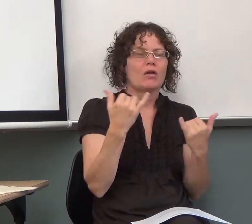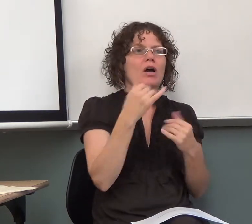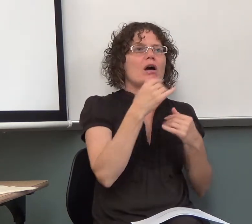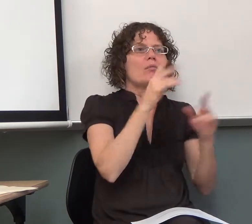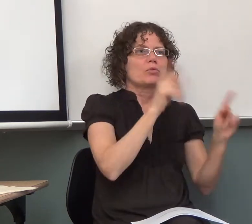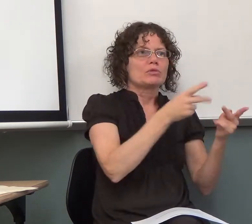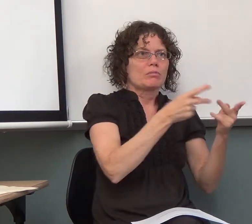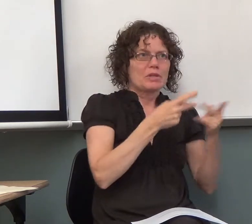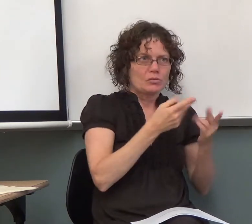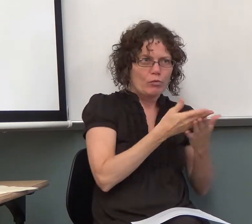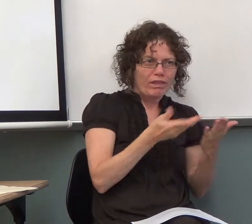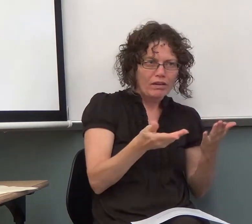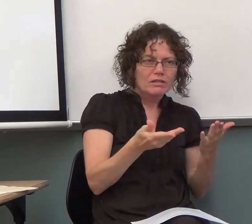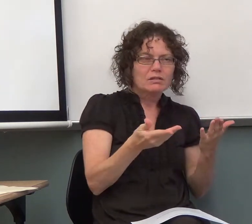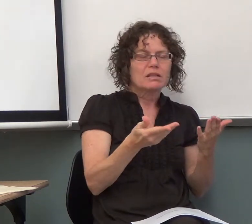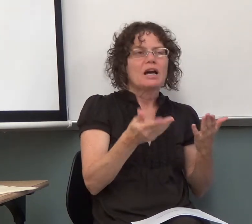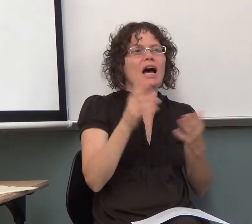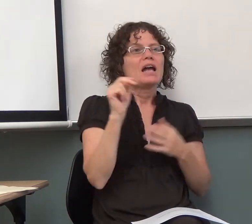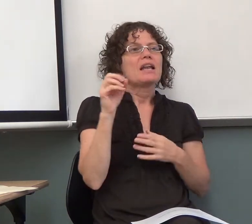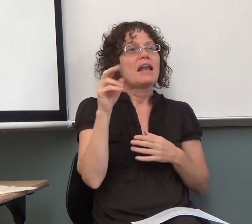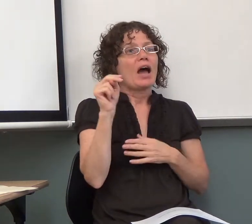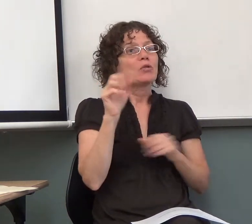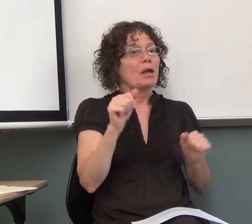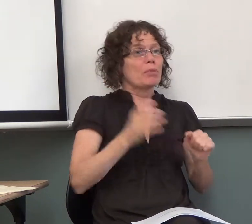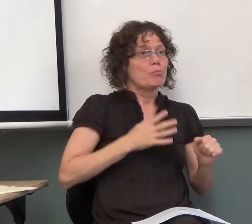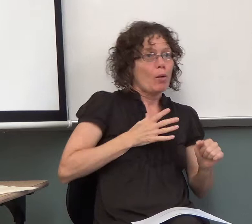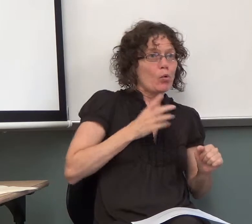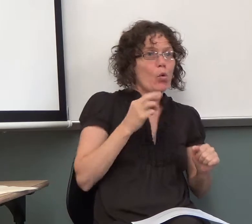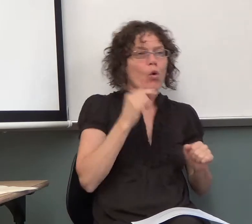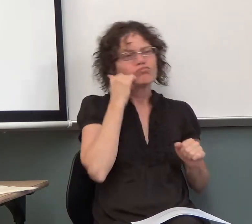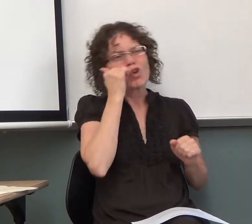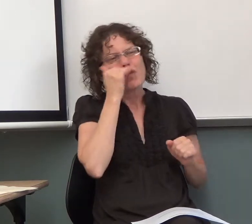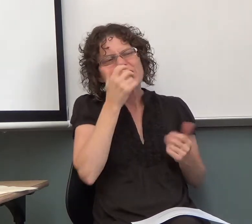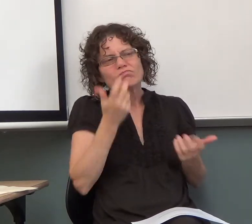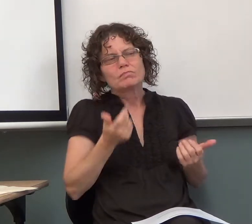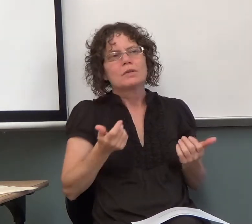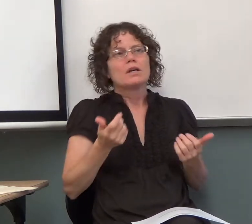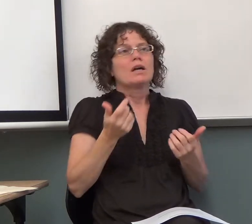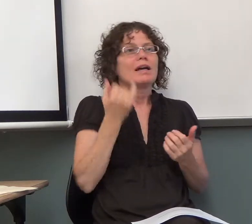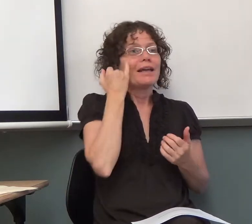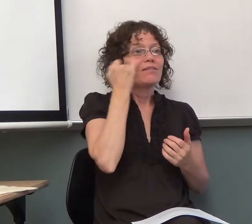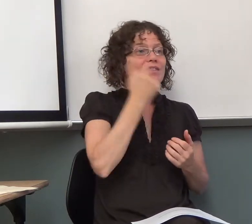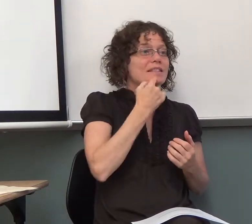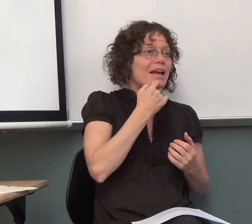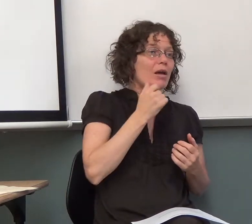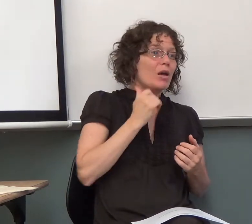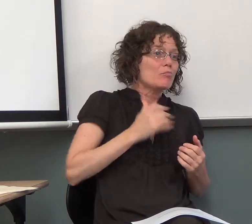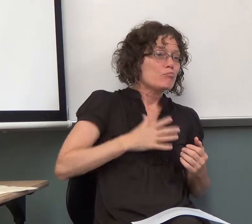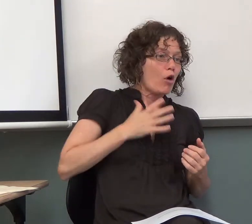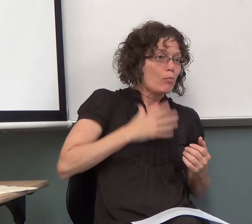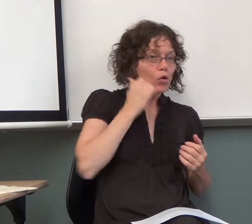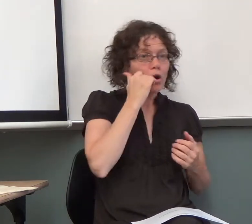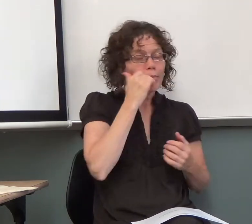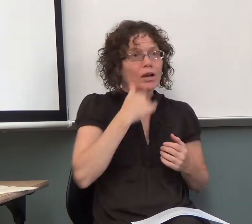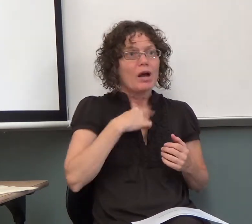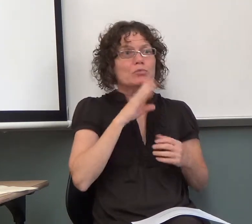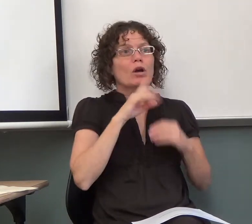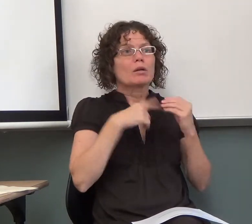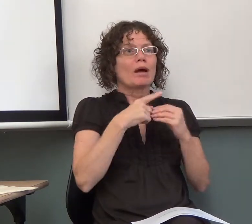thing. A noun can be proper or common. So if we say proper or common, I'm talking about something that's specific